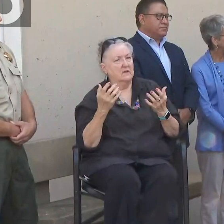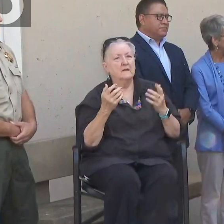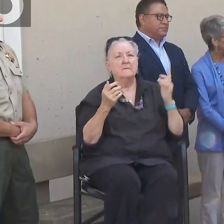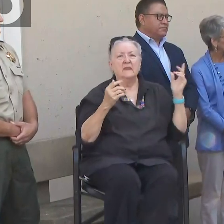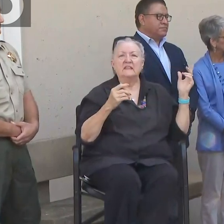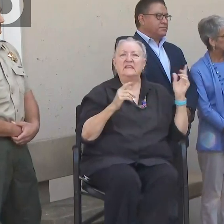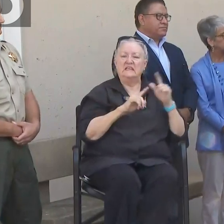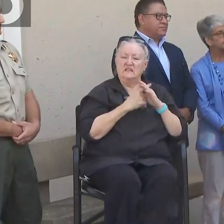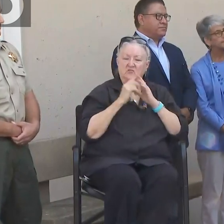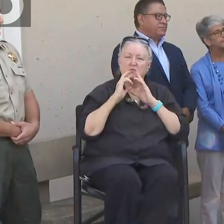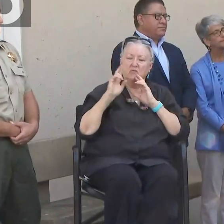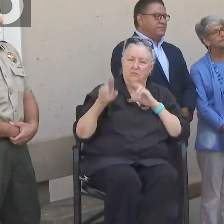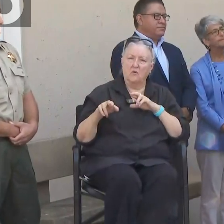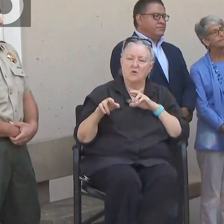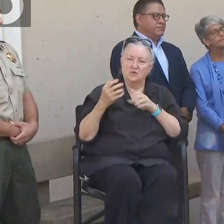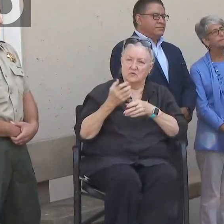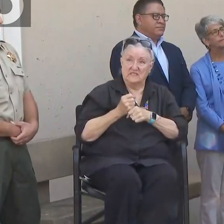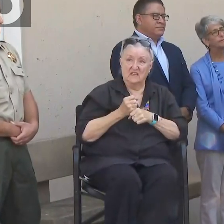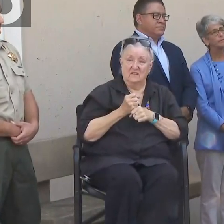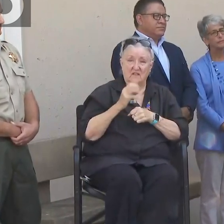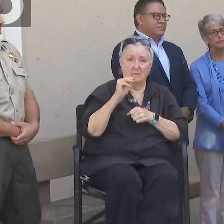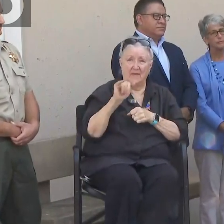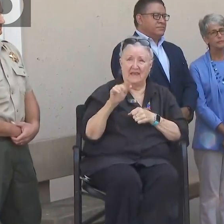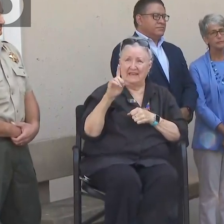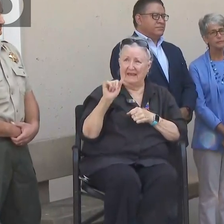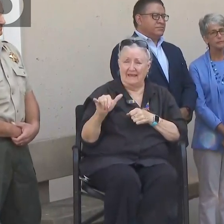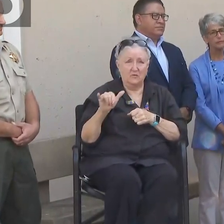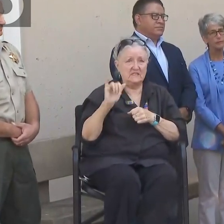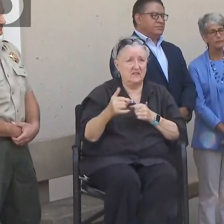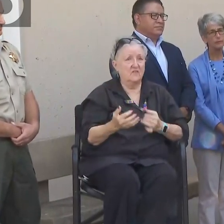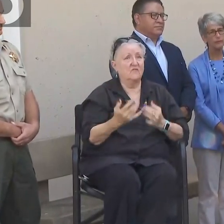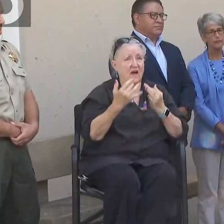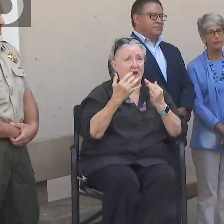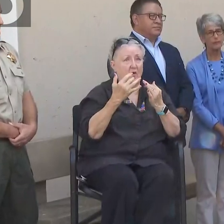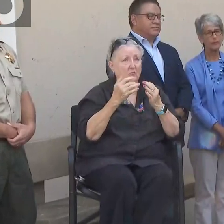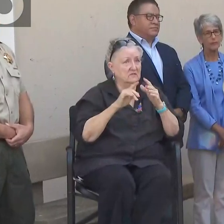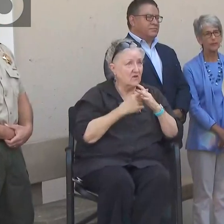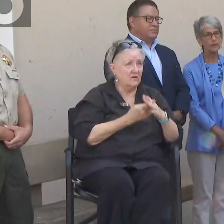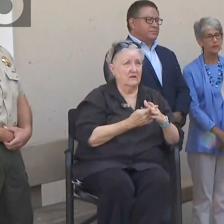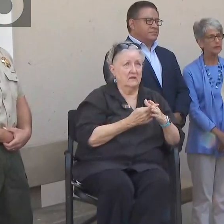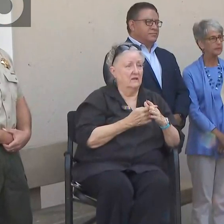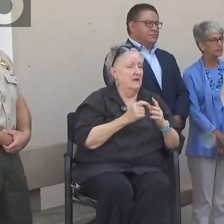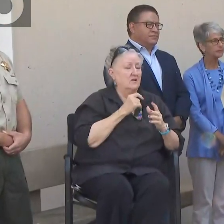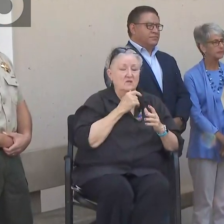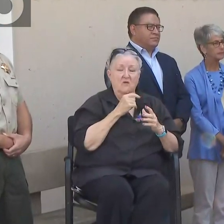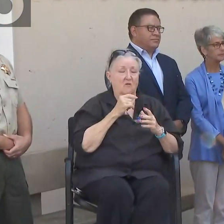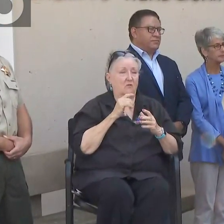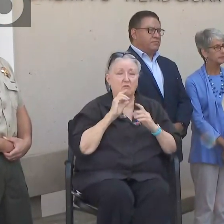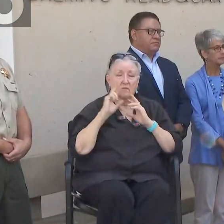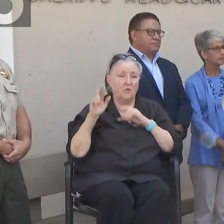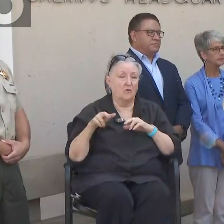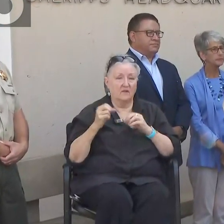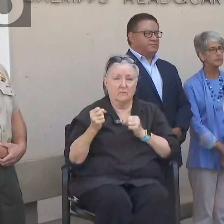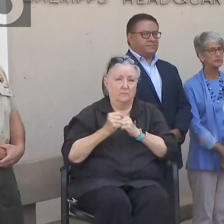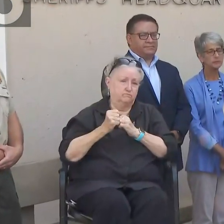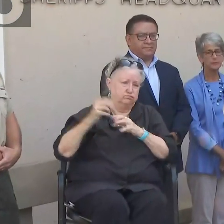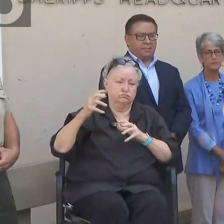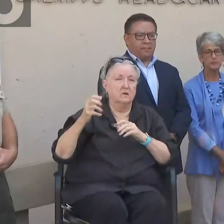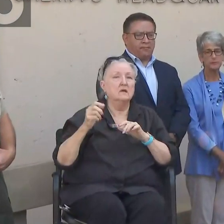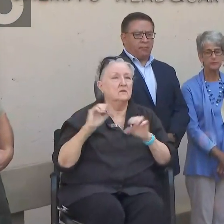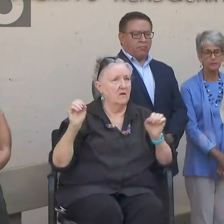The initial reports that were received in the Mayday were that the fire was underway. There were no initial reports of an explosion. There have